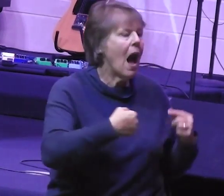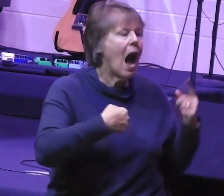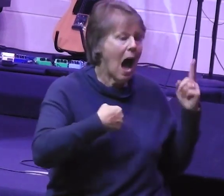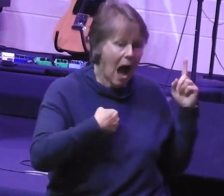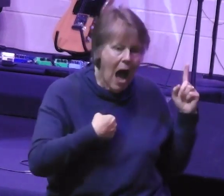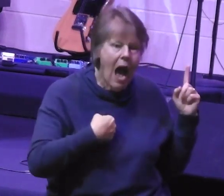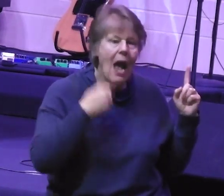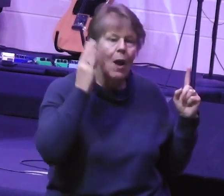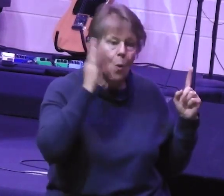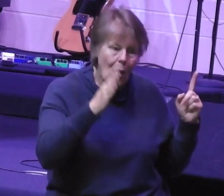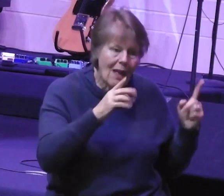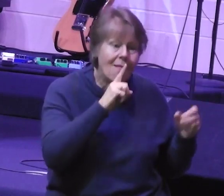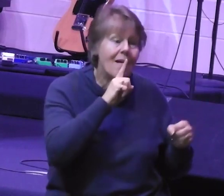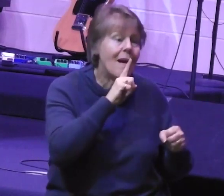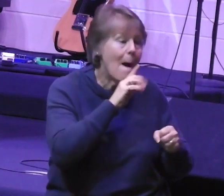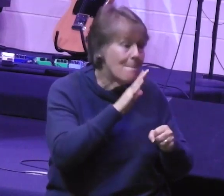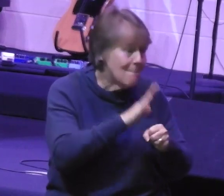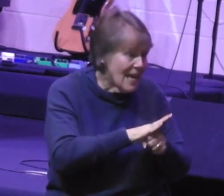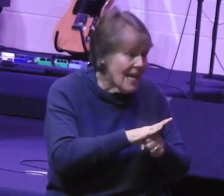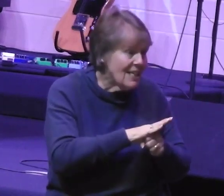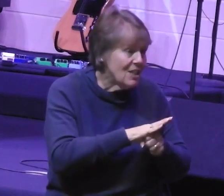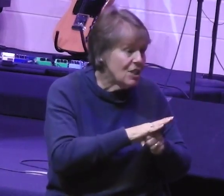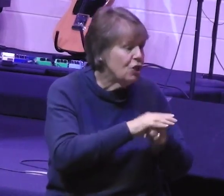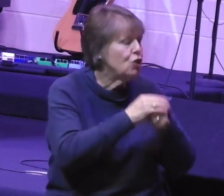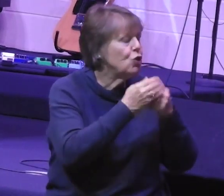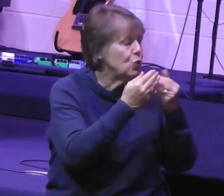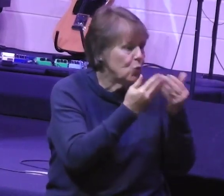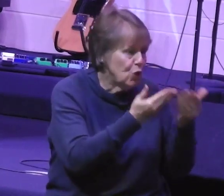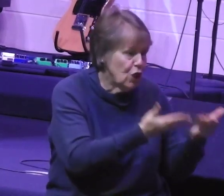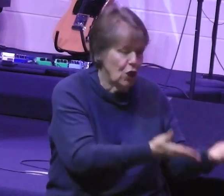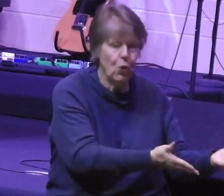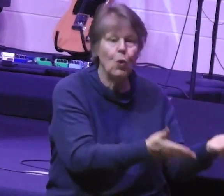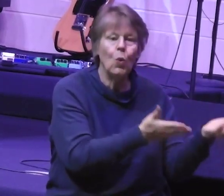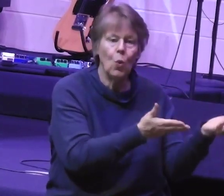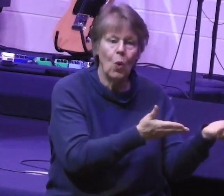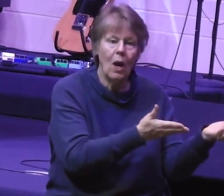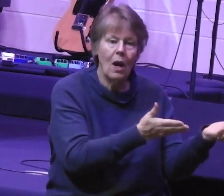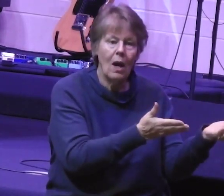well to you.